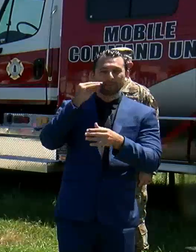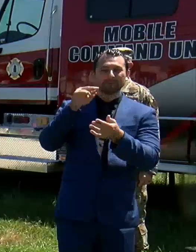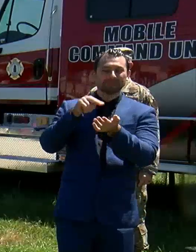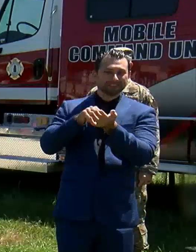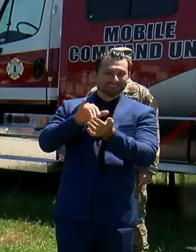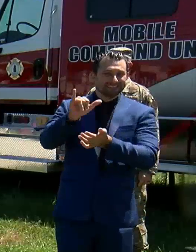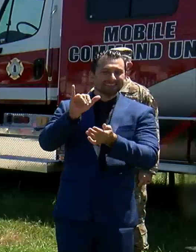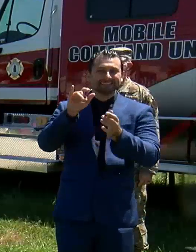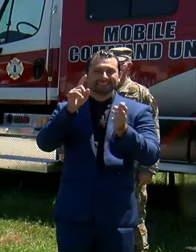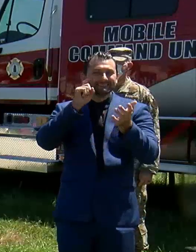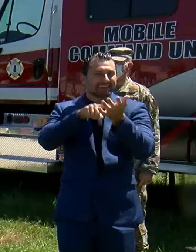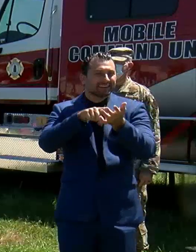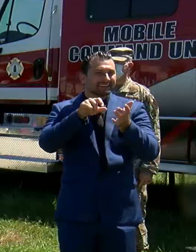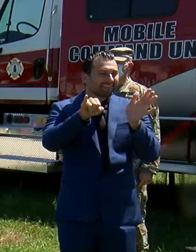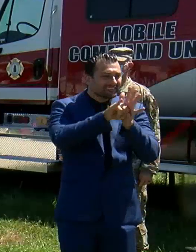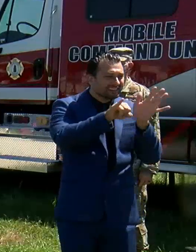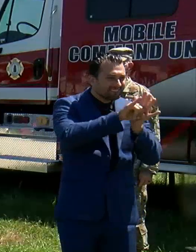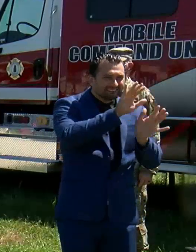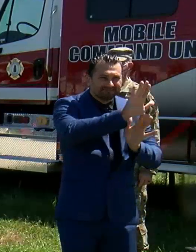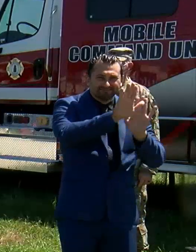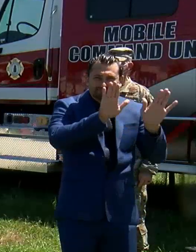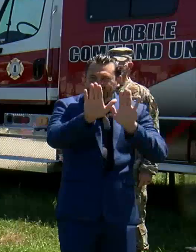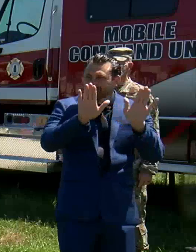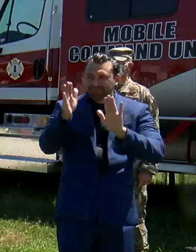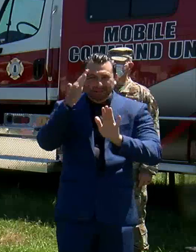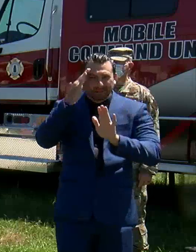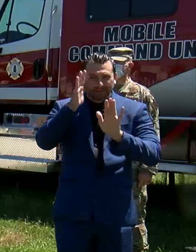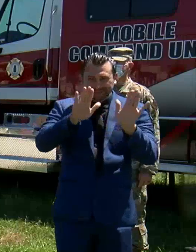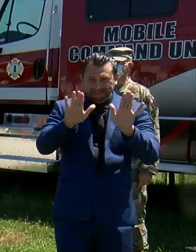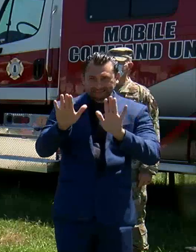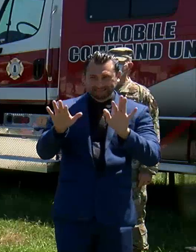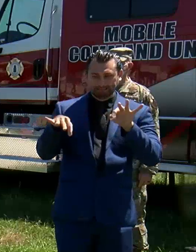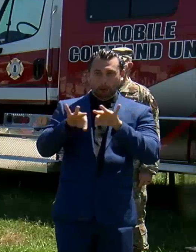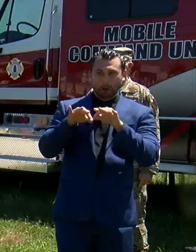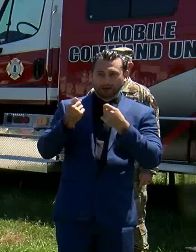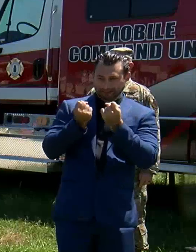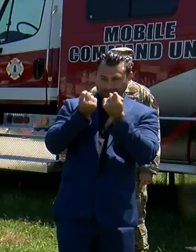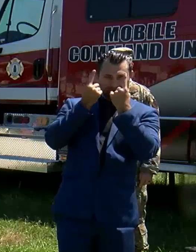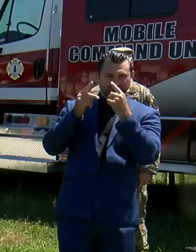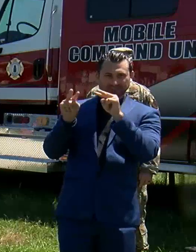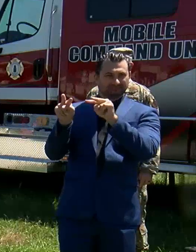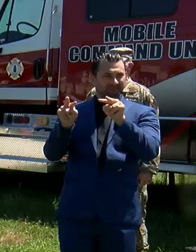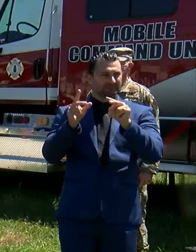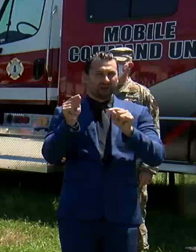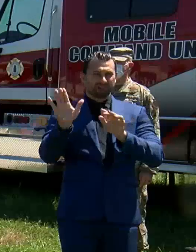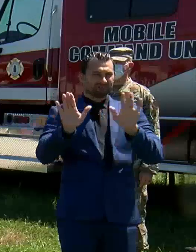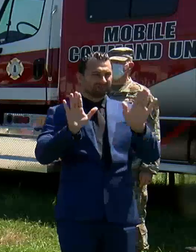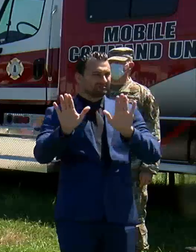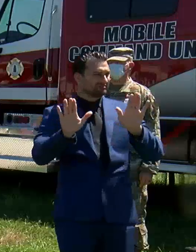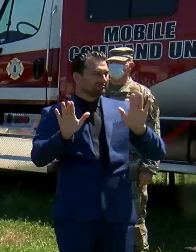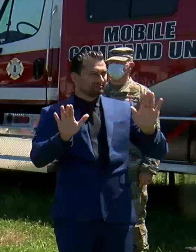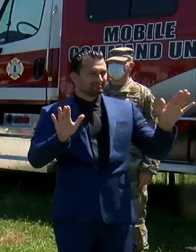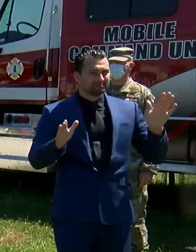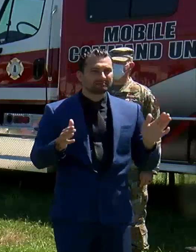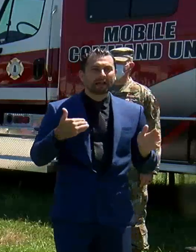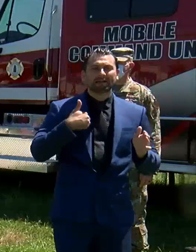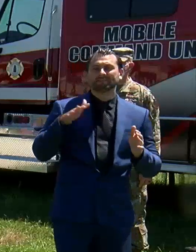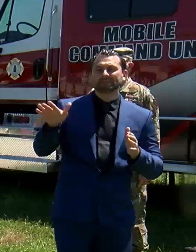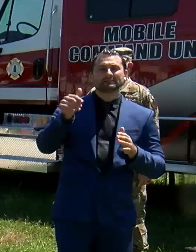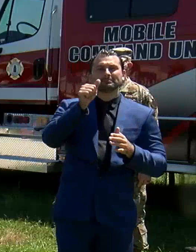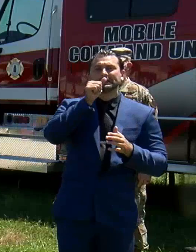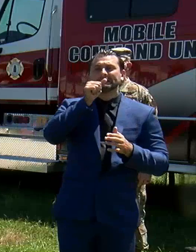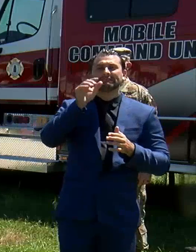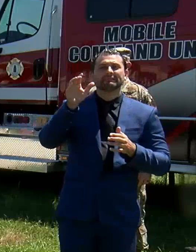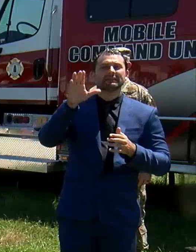important. We also are going to have more convenient testing with some of the private businesses. Walgreens is setting up 9